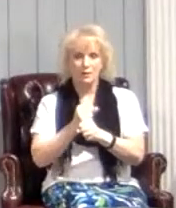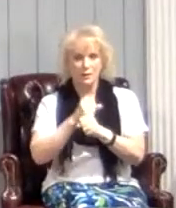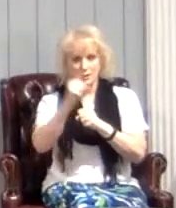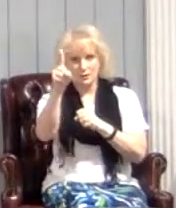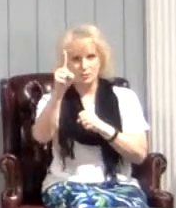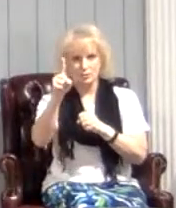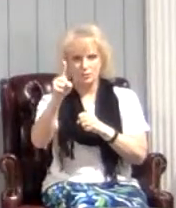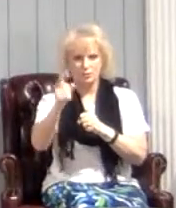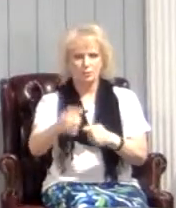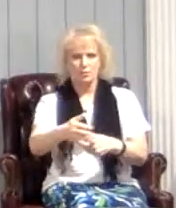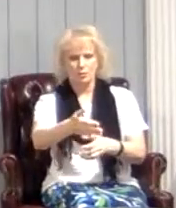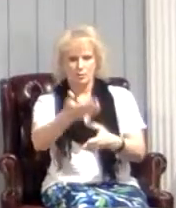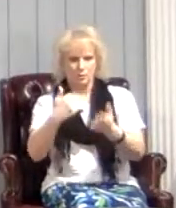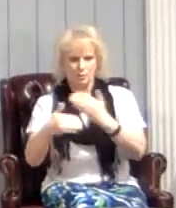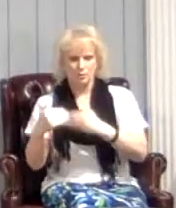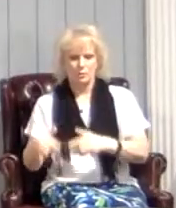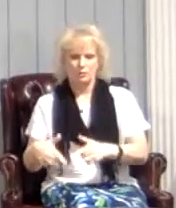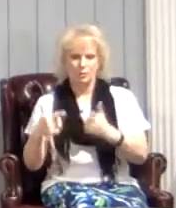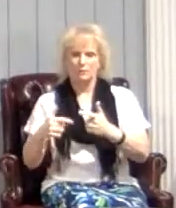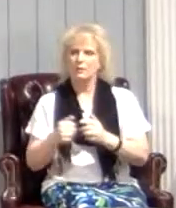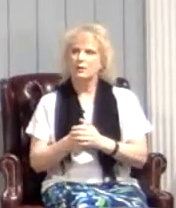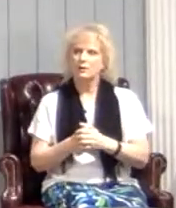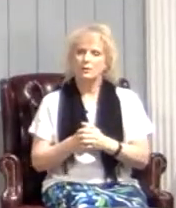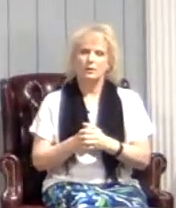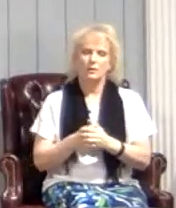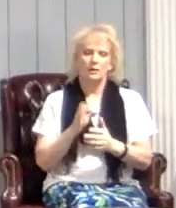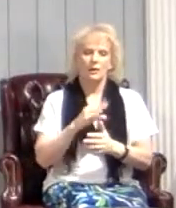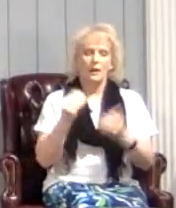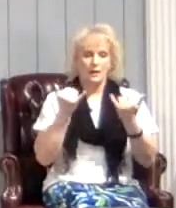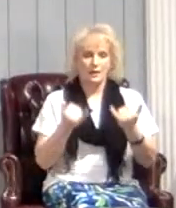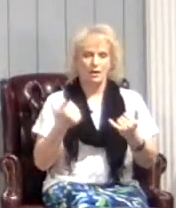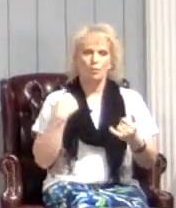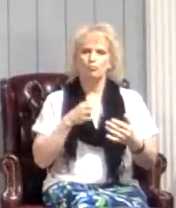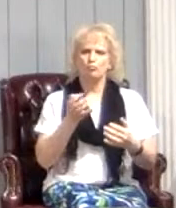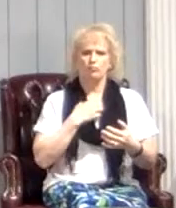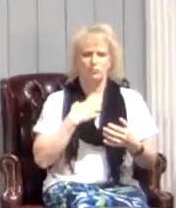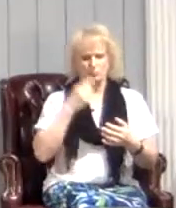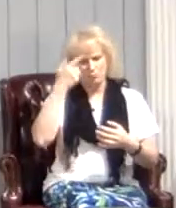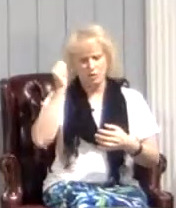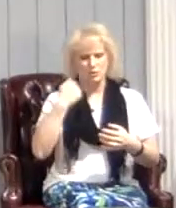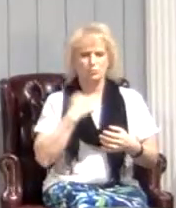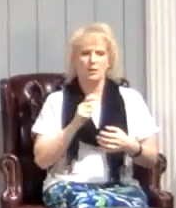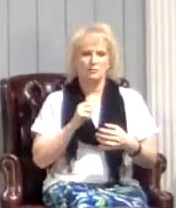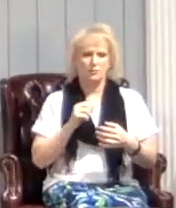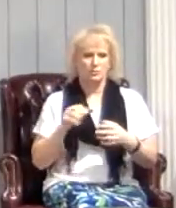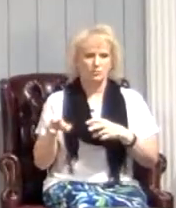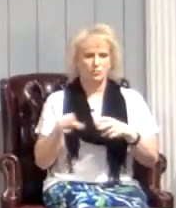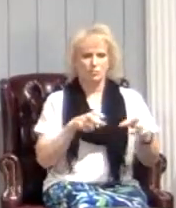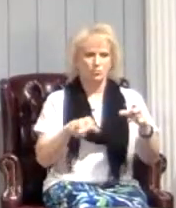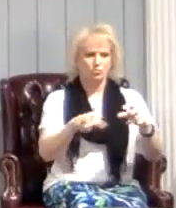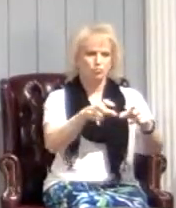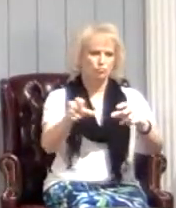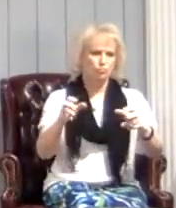missions. And now we're complaining because we have to travel around the country for a couple of years.